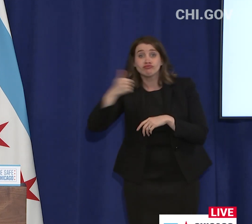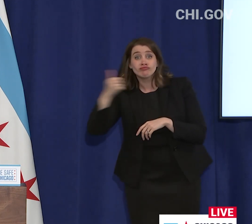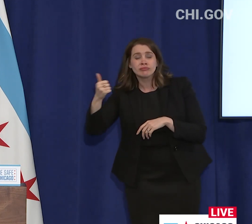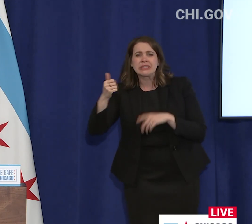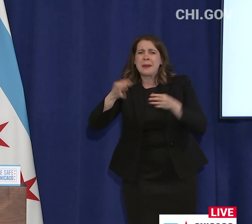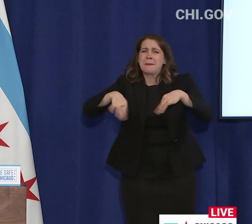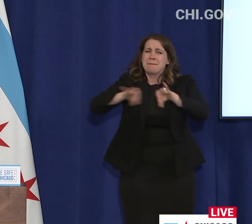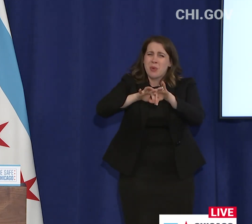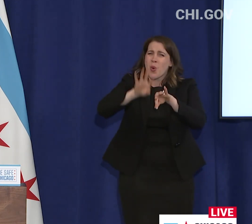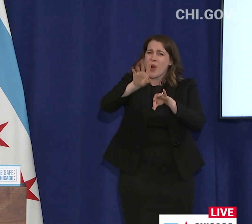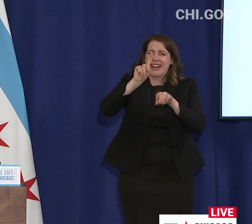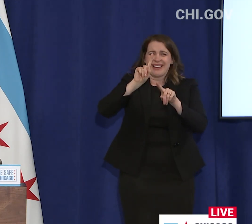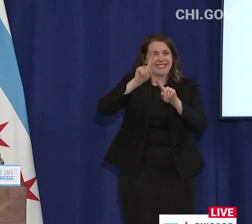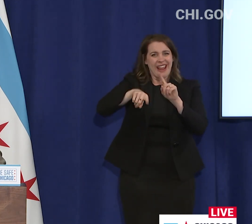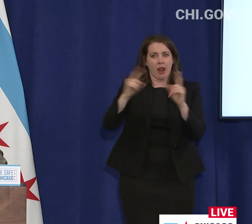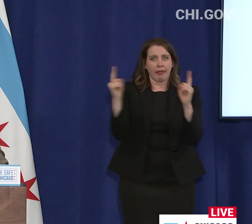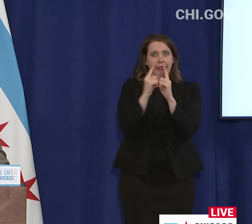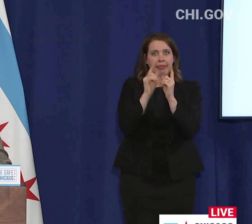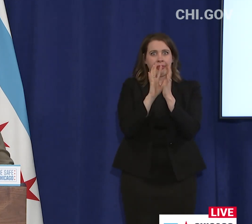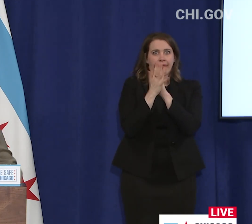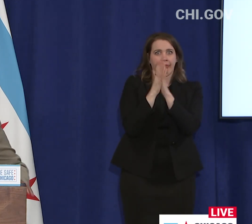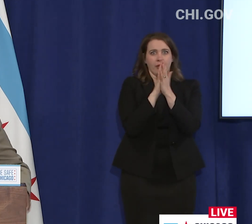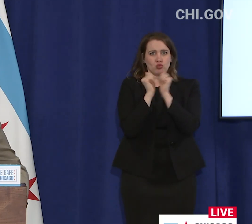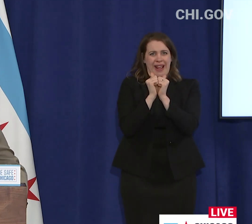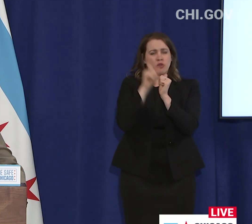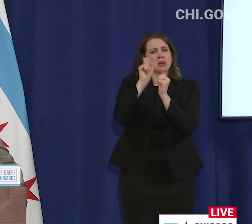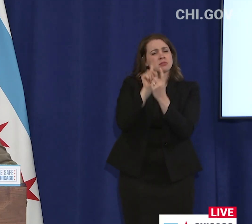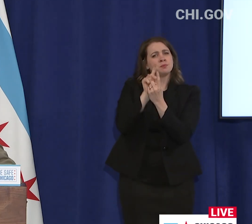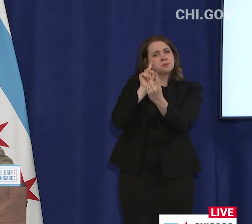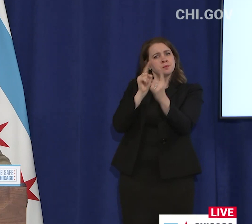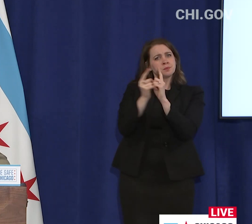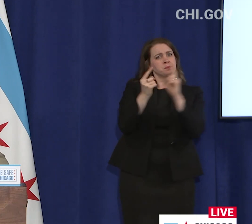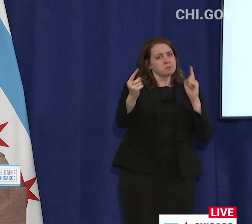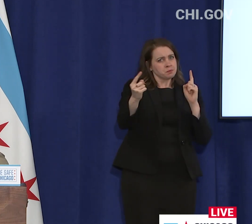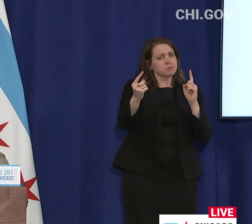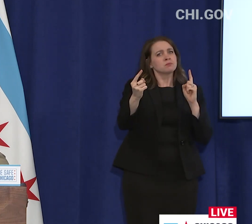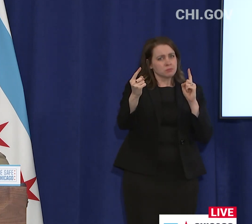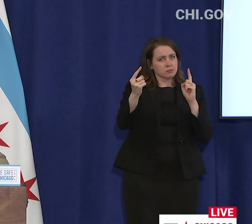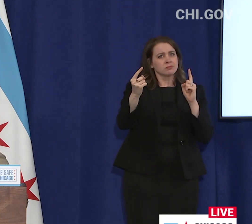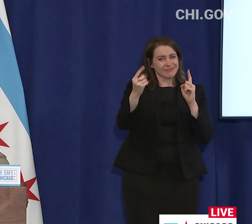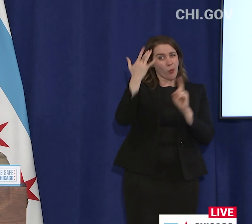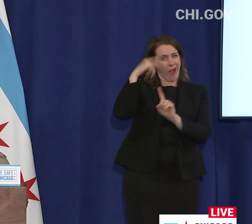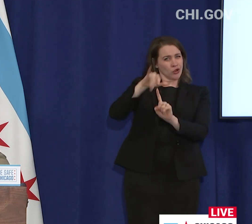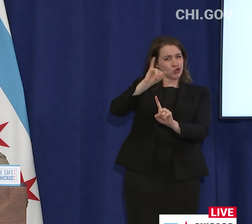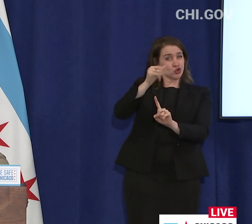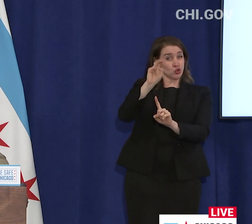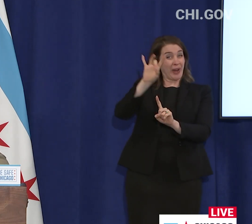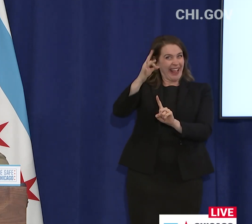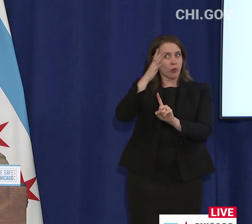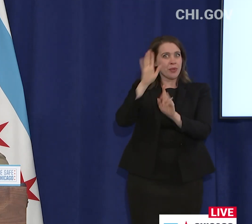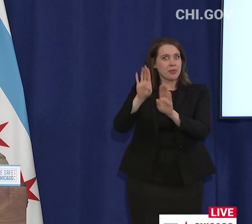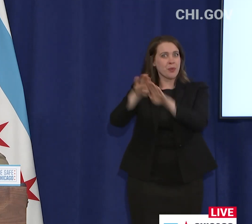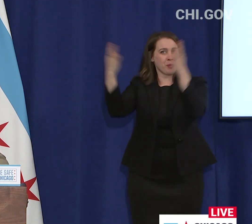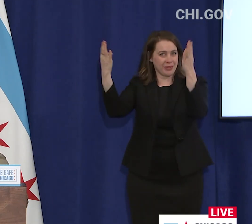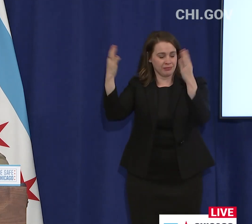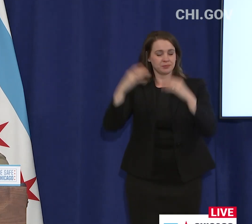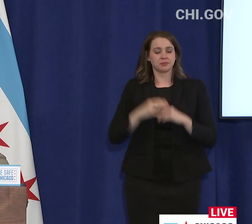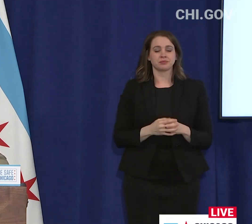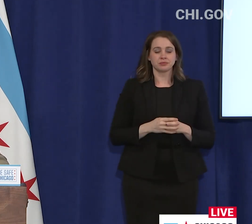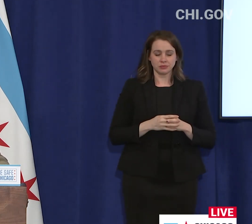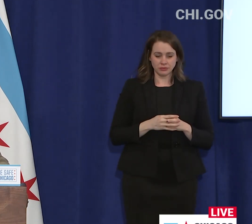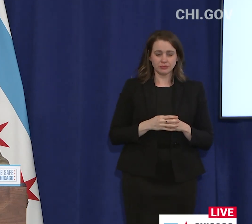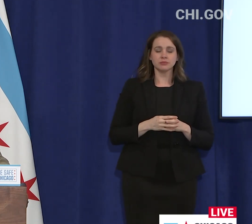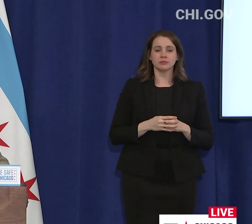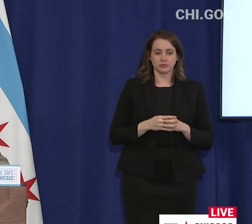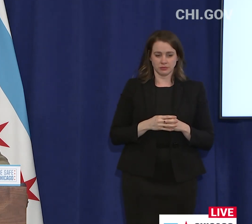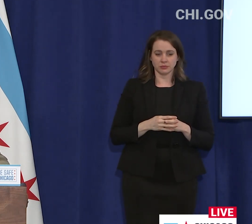3 in our reopening on Chicago Transit. For that to happen, We'll need our businesses